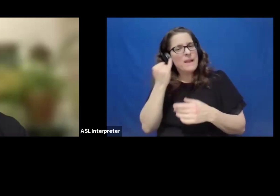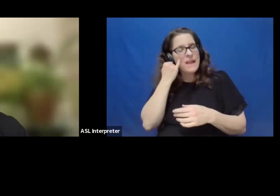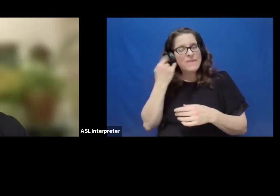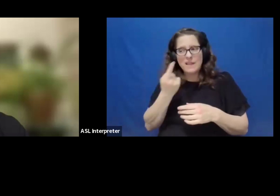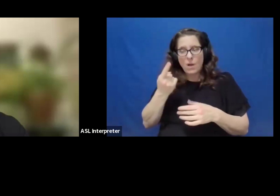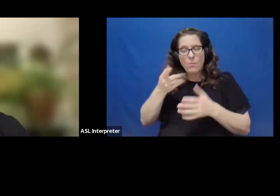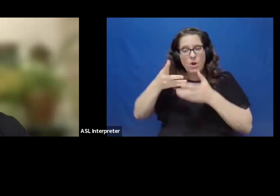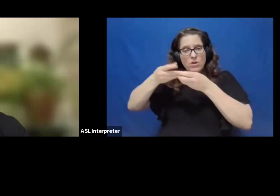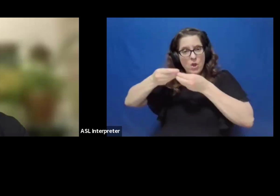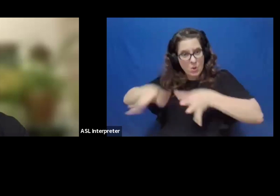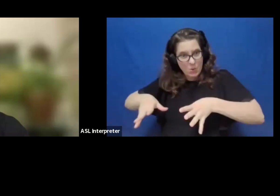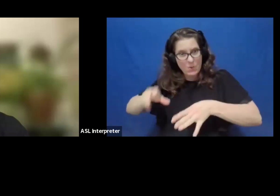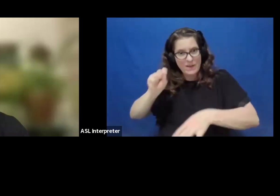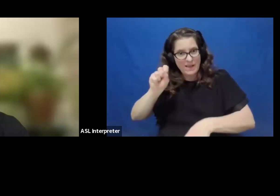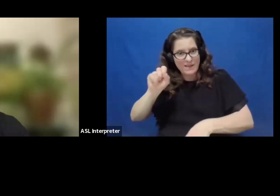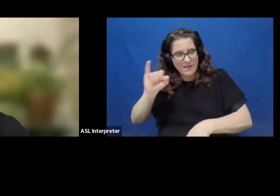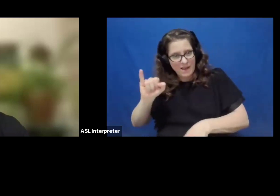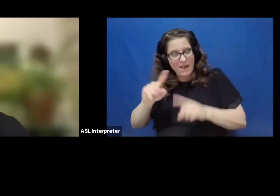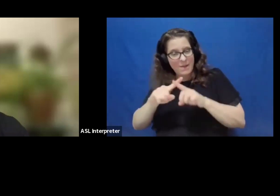still receive